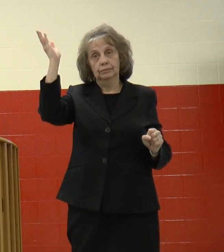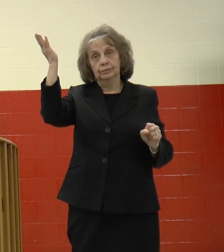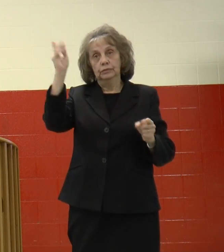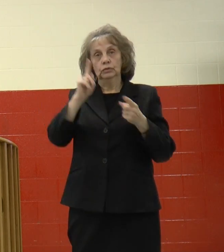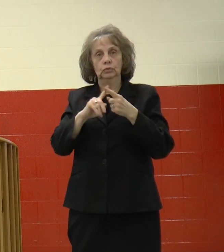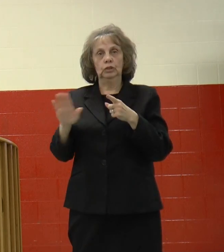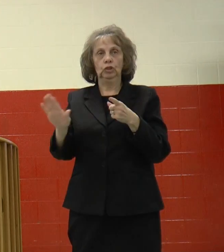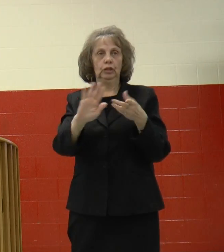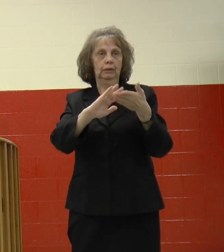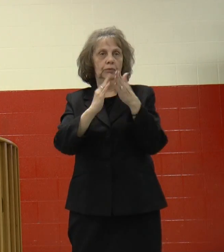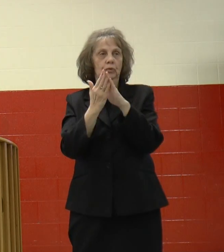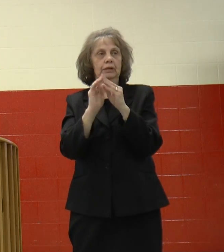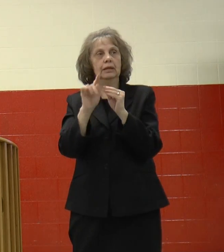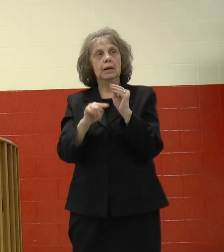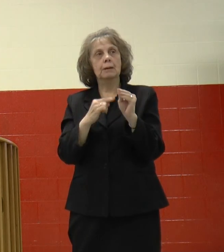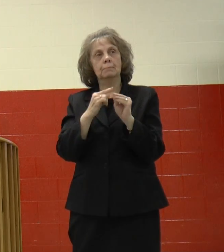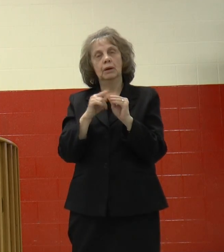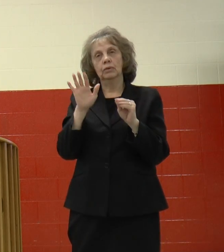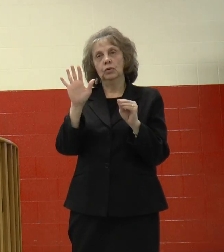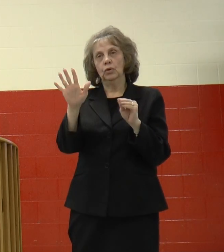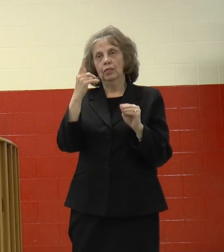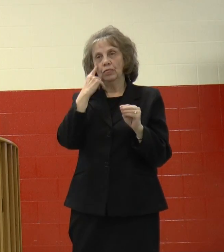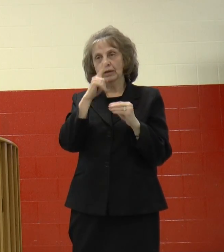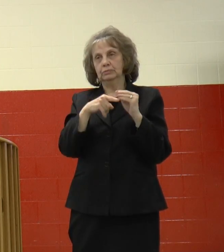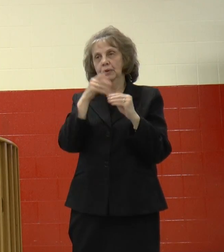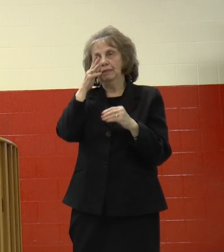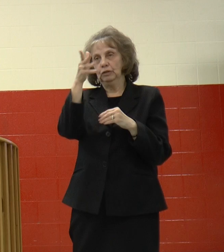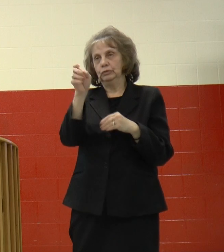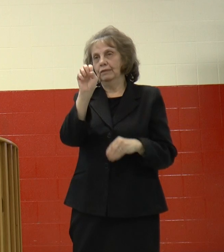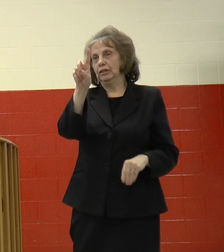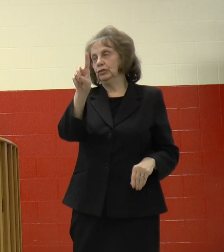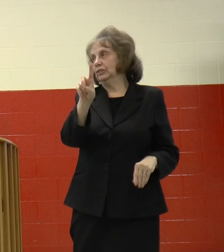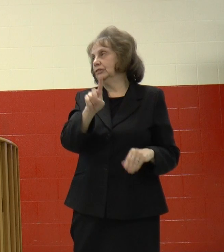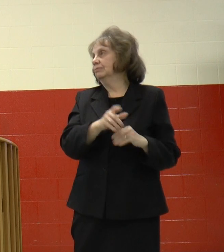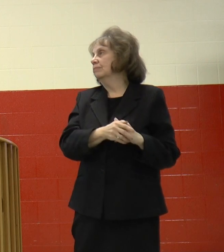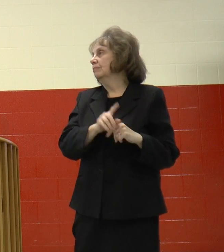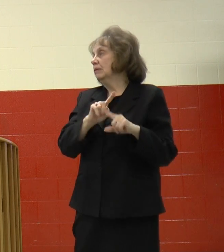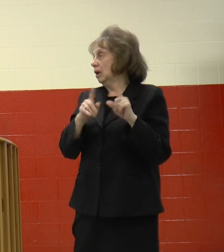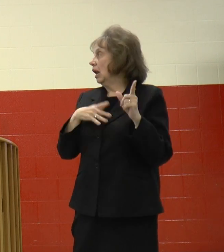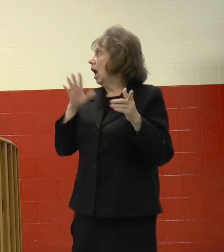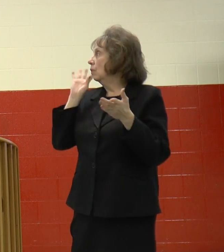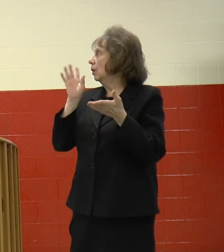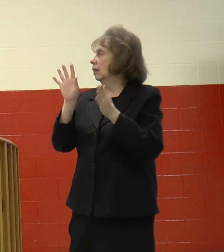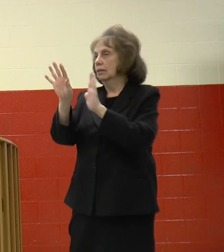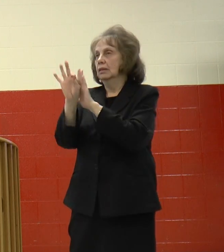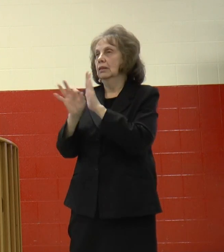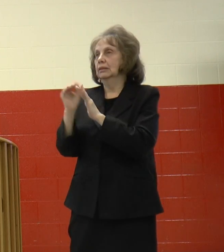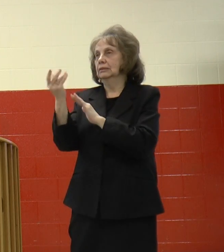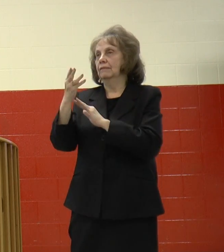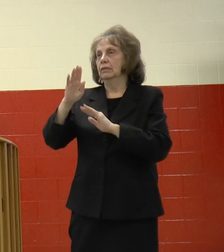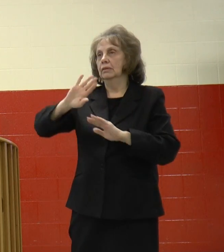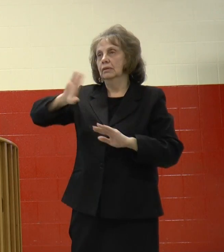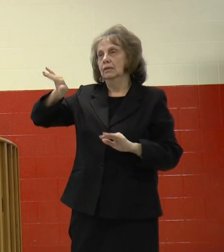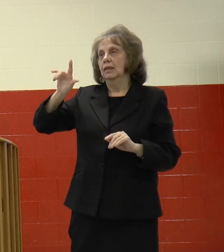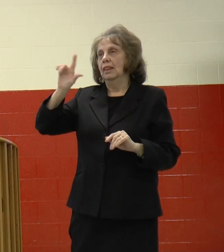her community about her thoughts about the future of education. But I will talk about a couple. The upper left